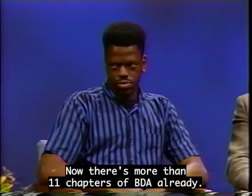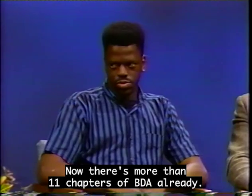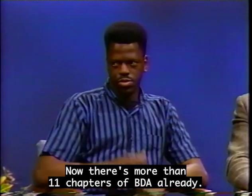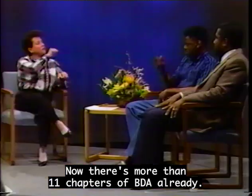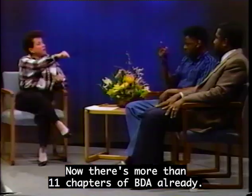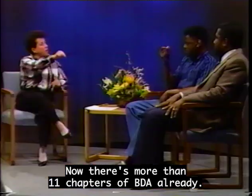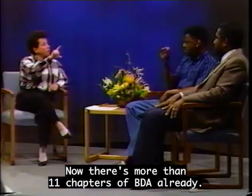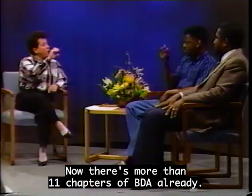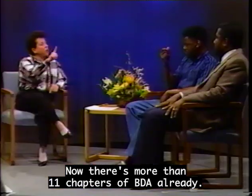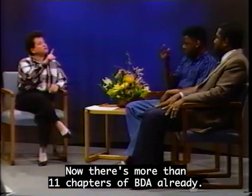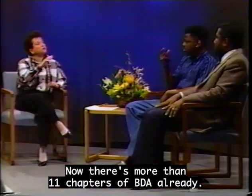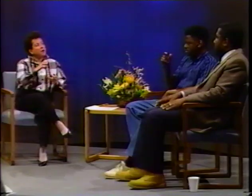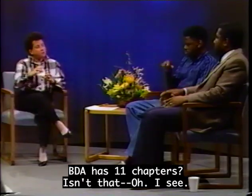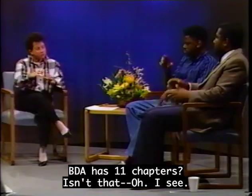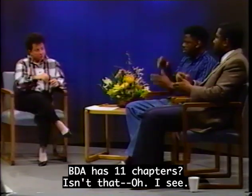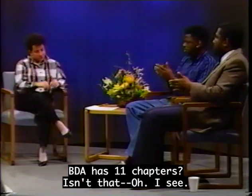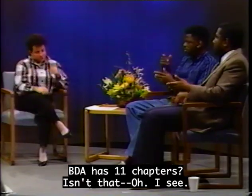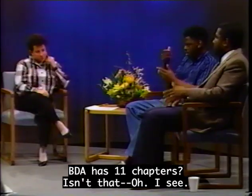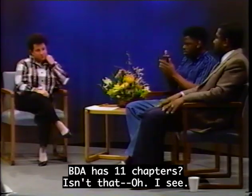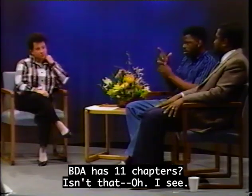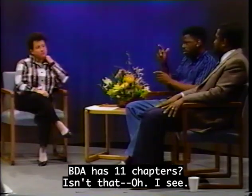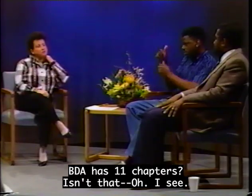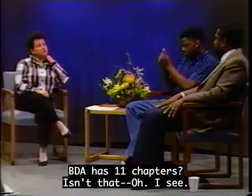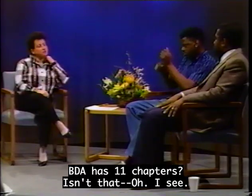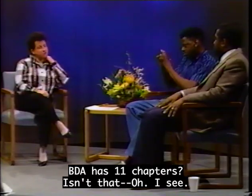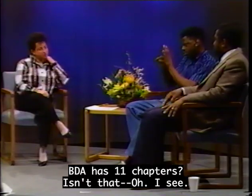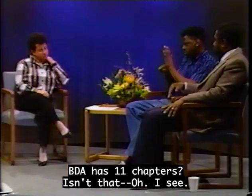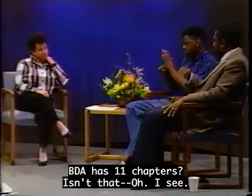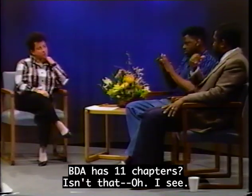of BDA already. BDA has 11 chapters, isn't it? Oh,